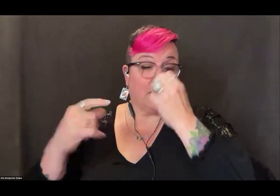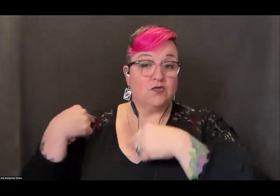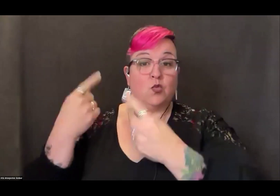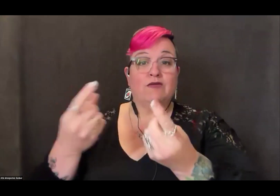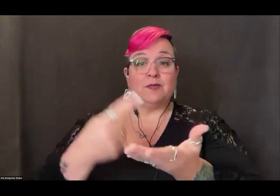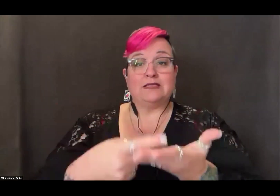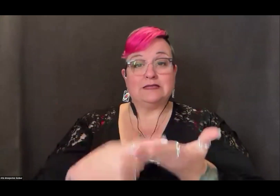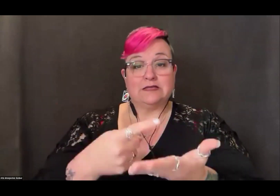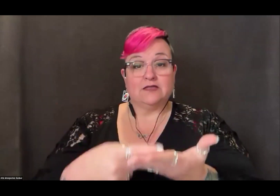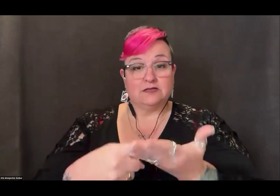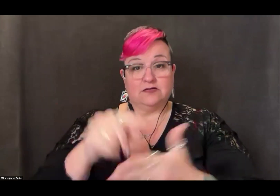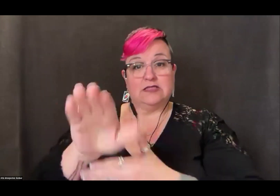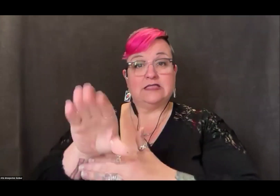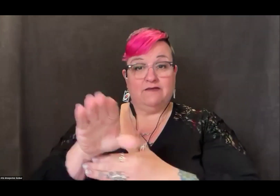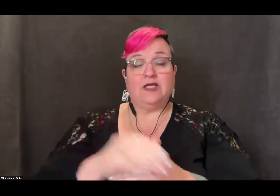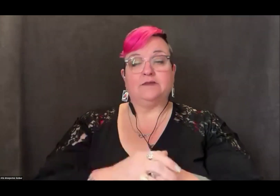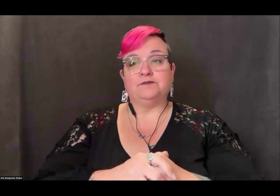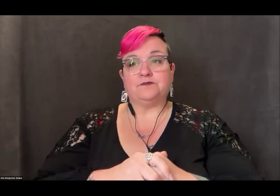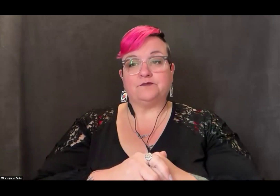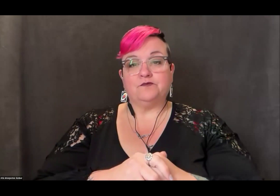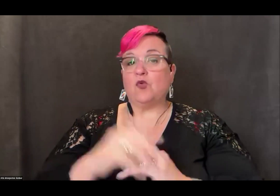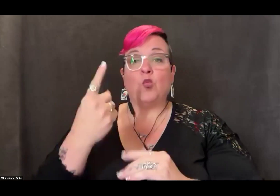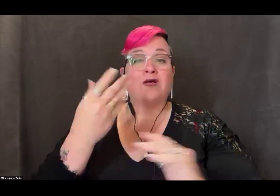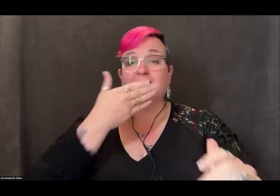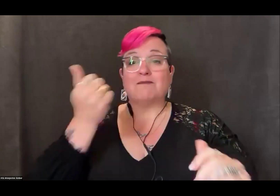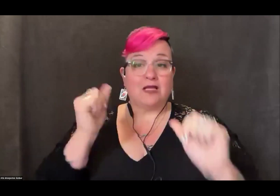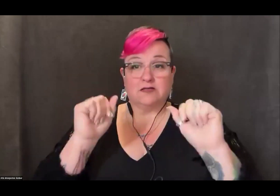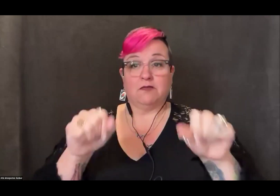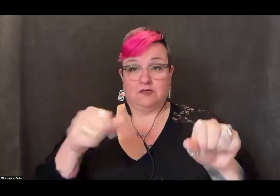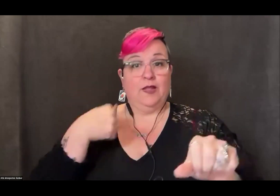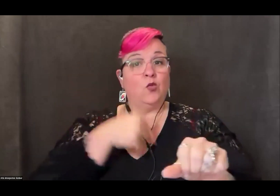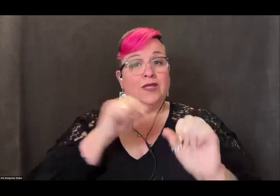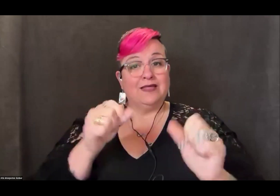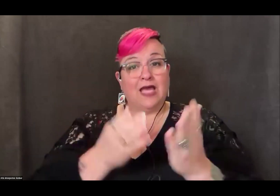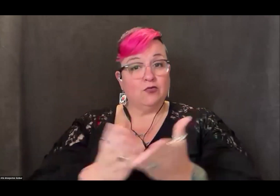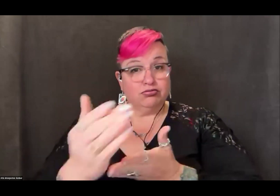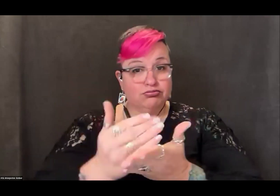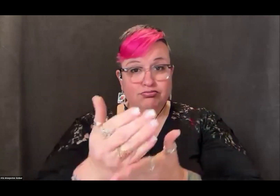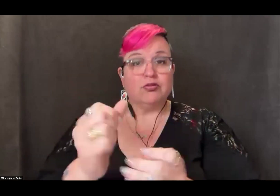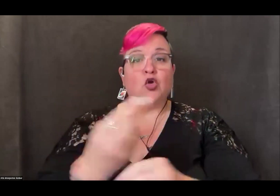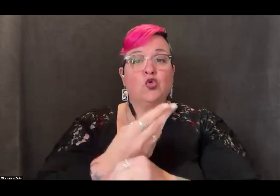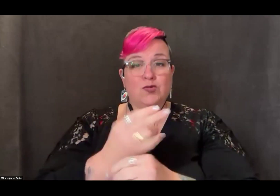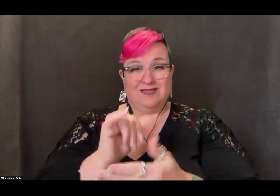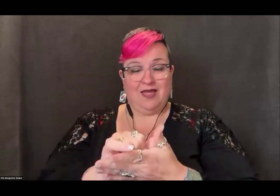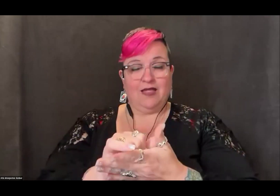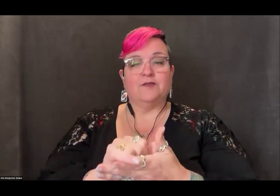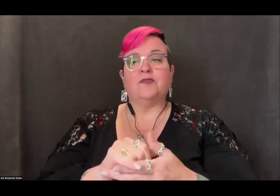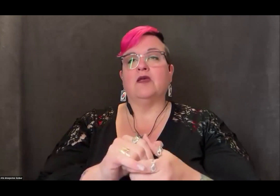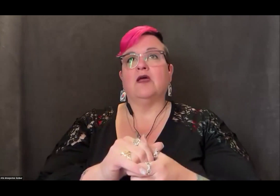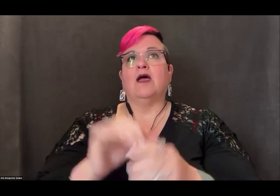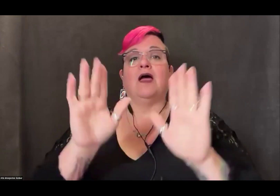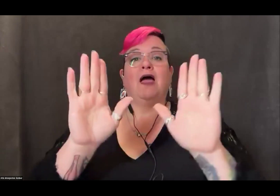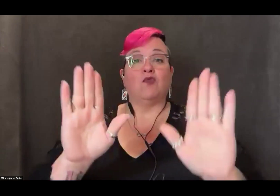so far this evening, one of the best ways that we can do that is by utilizing some